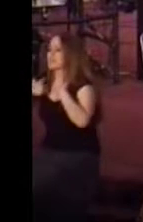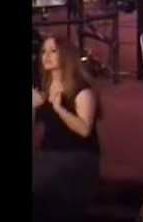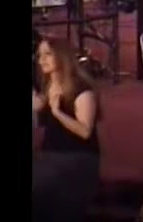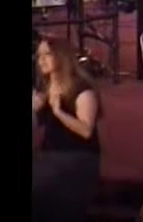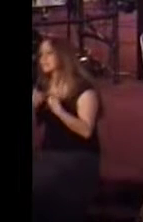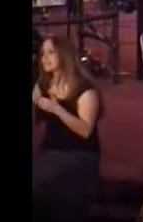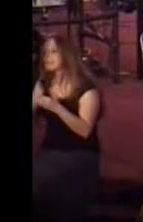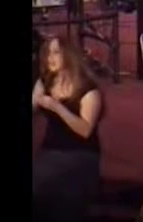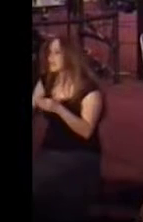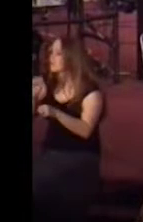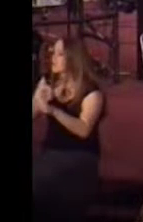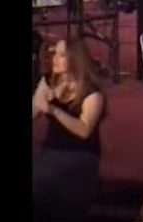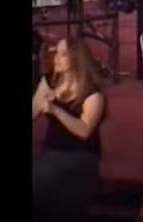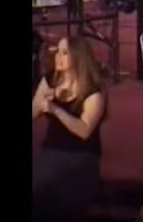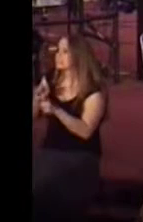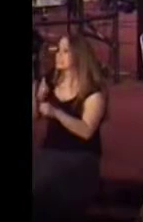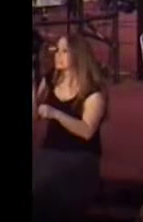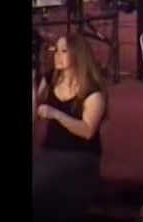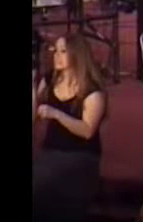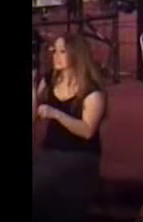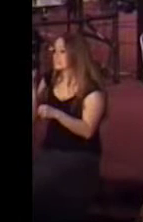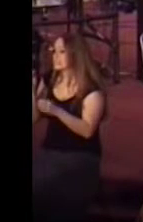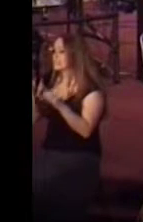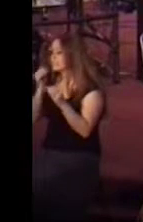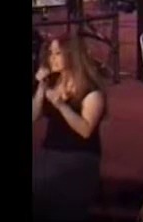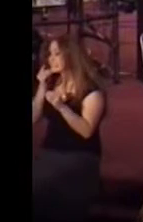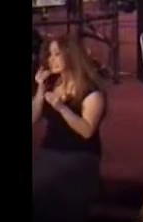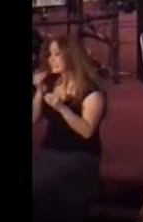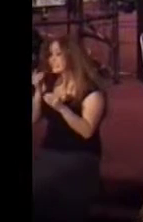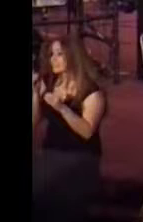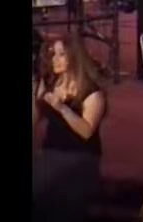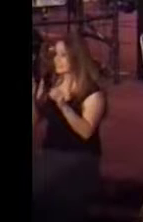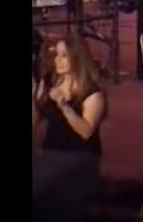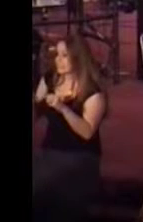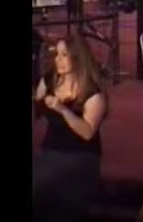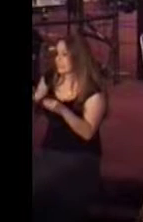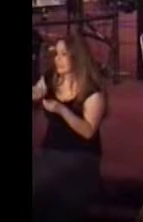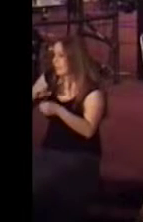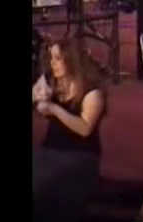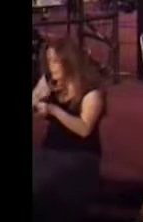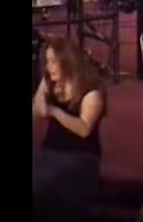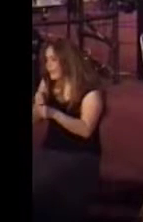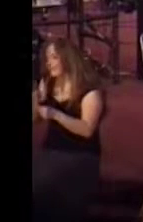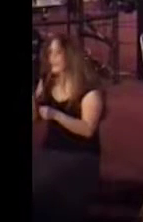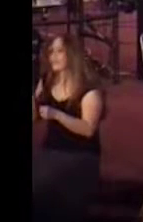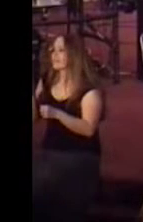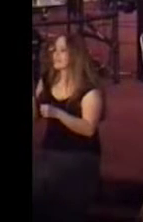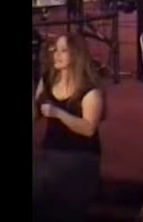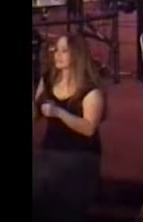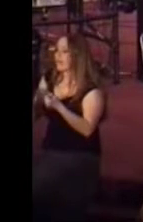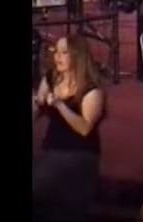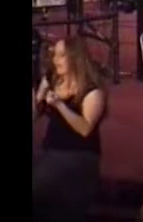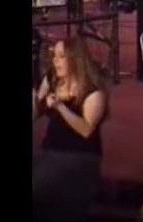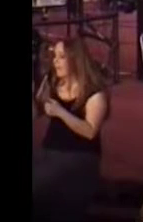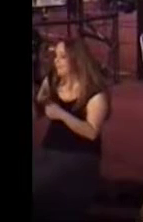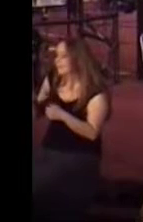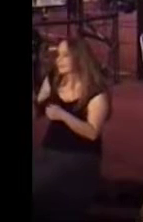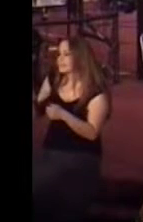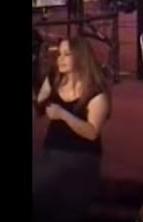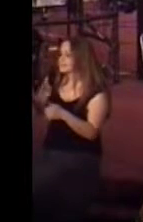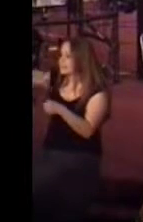needs to be made. Dishes need to be washed. Laundry needs to be done. The car needs gas. The car needs